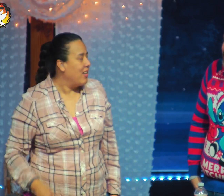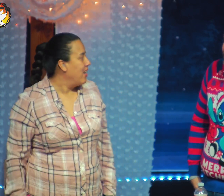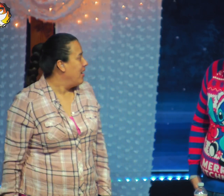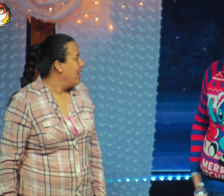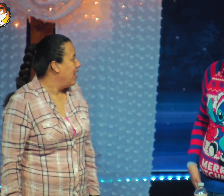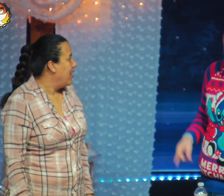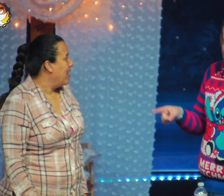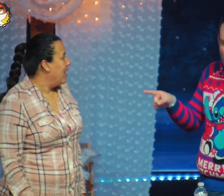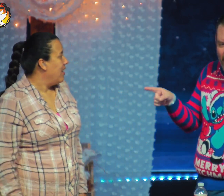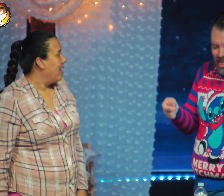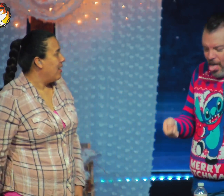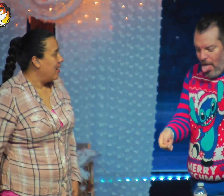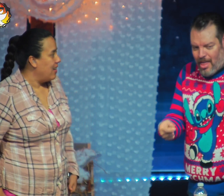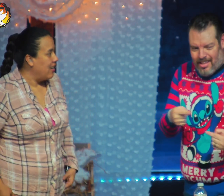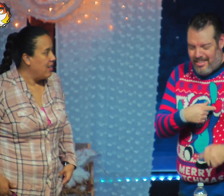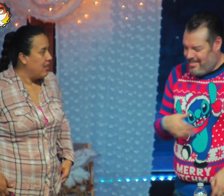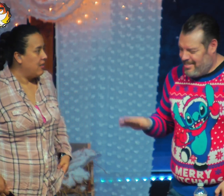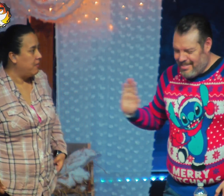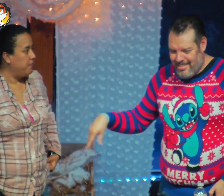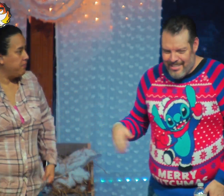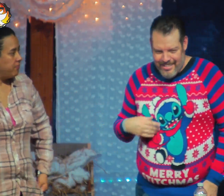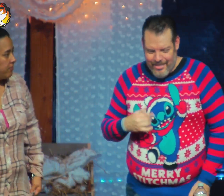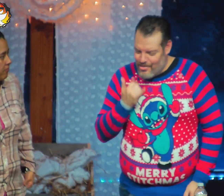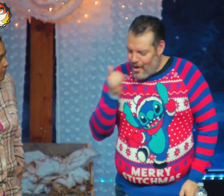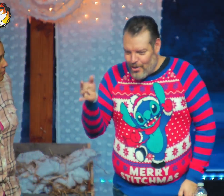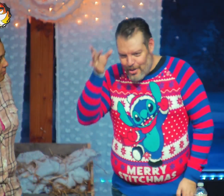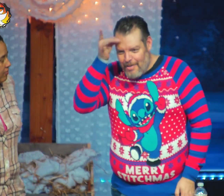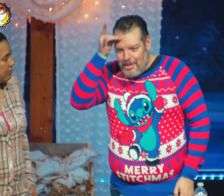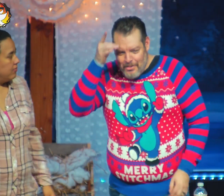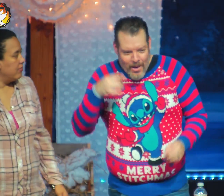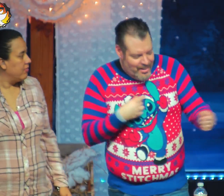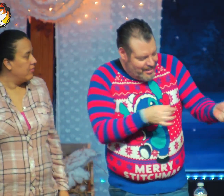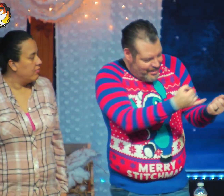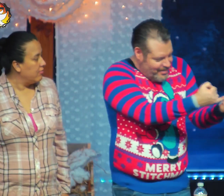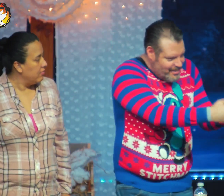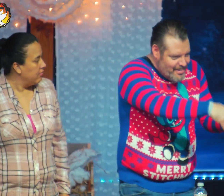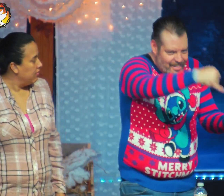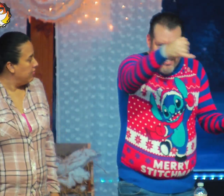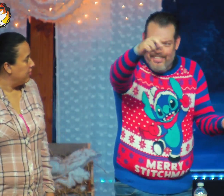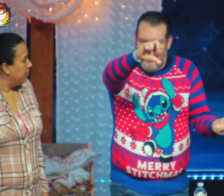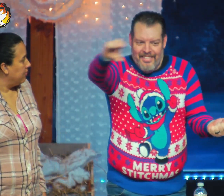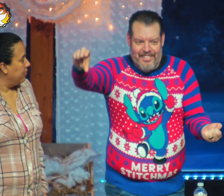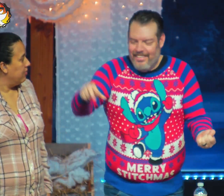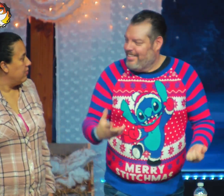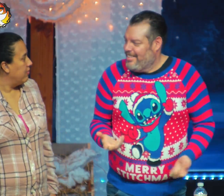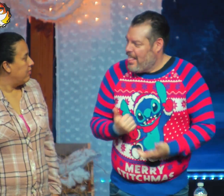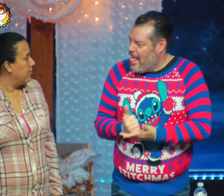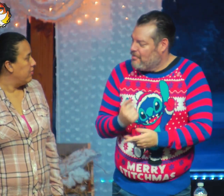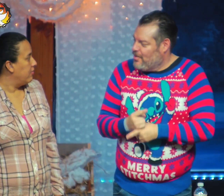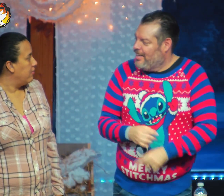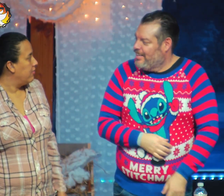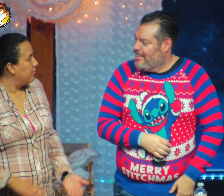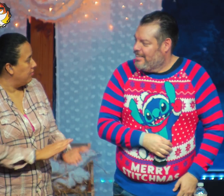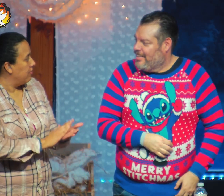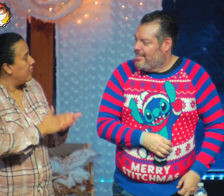Do you sleep with your phone on your bed and you're looking for it? And you're trying to find the plug from your nightstand, and you're like,